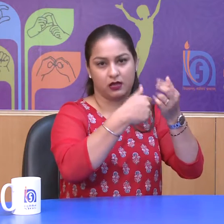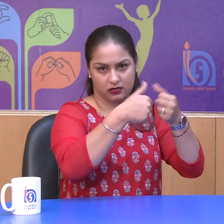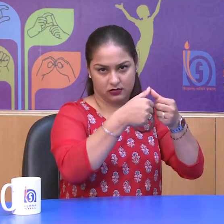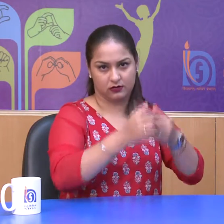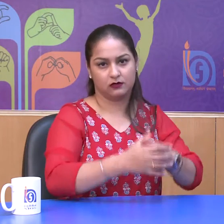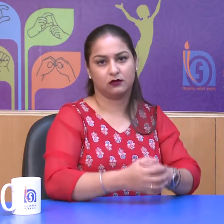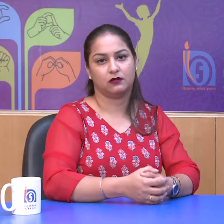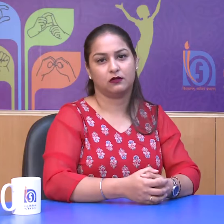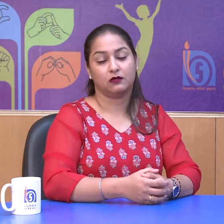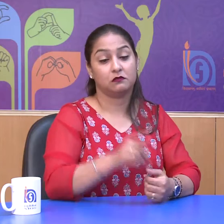were compiled.